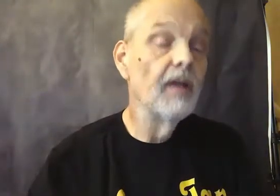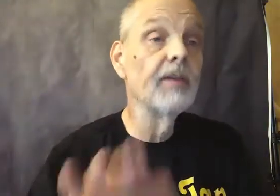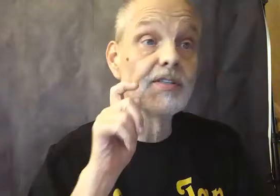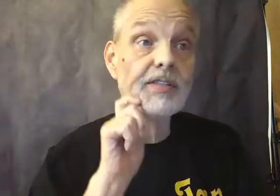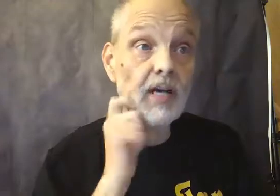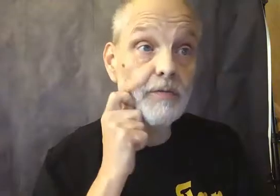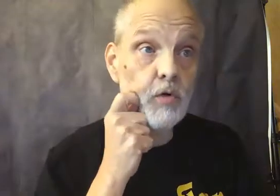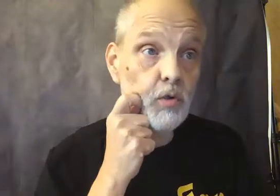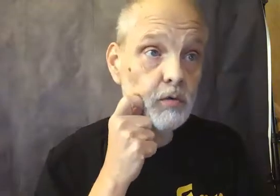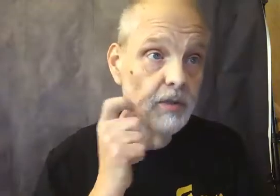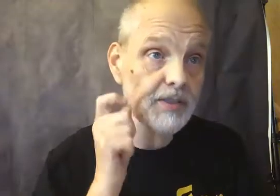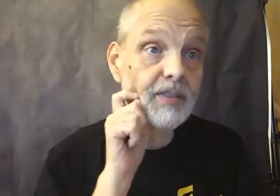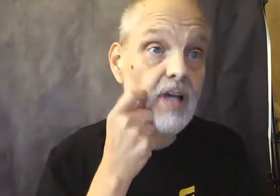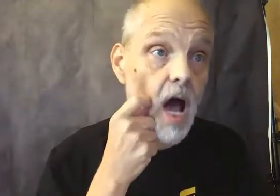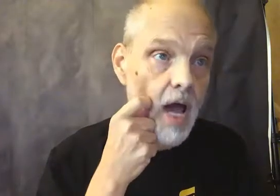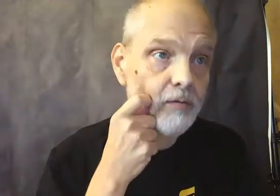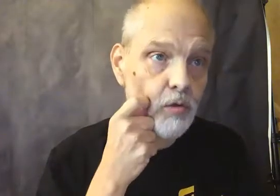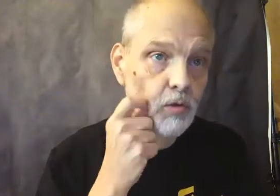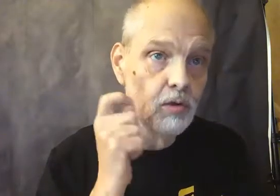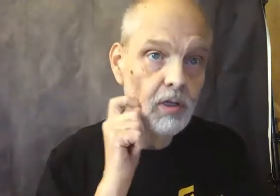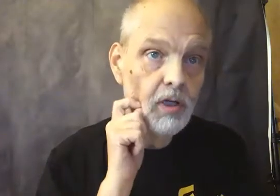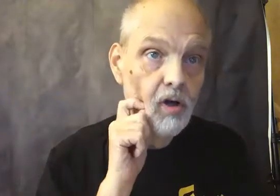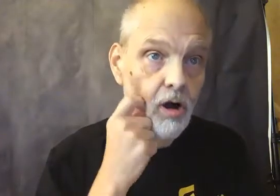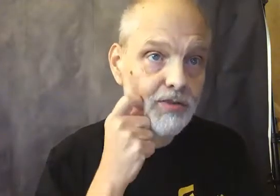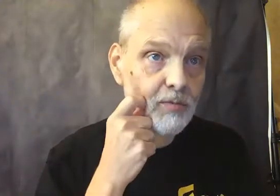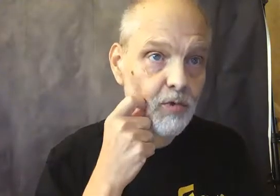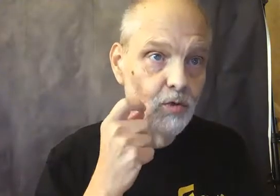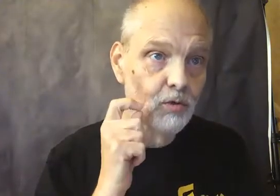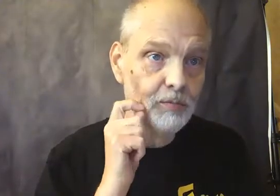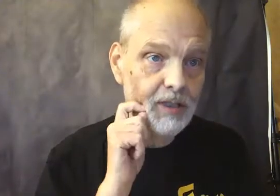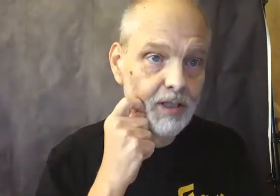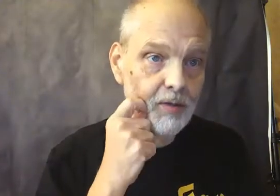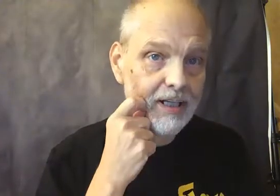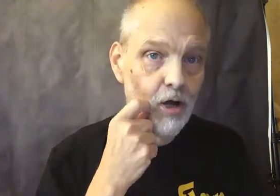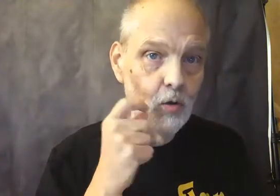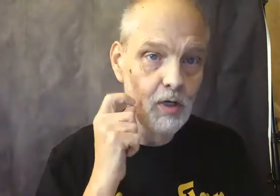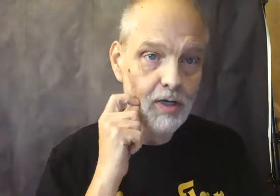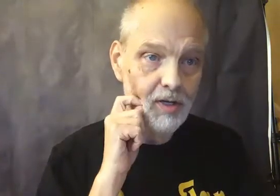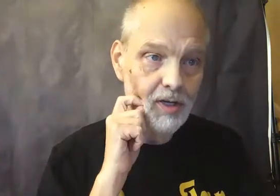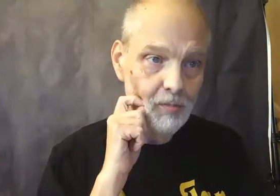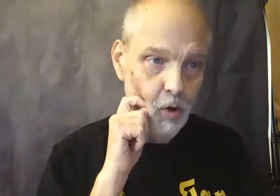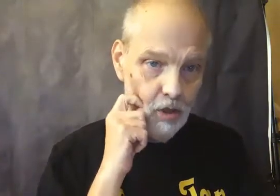this is the sign for cool. This is the sign for cool. Awesome, cool, neat, neato,